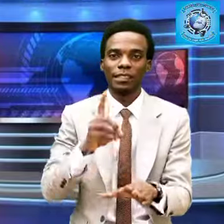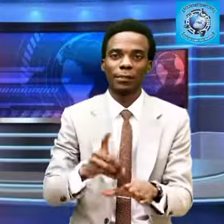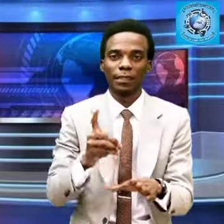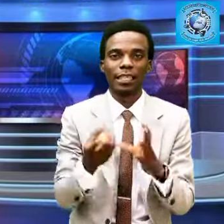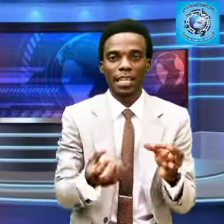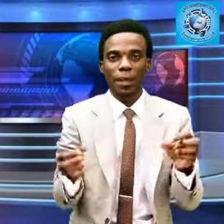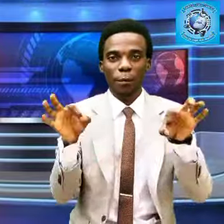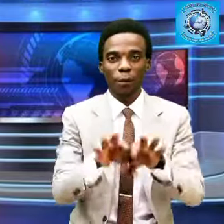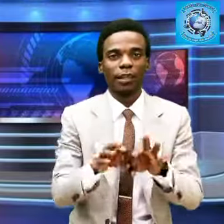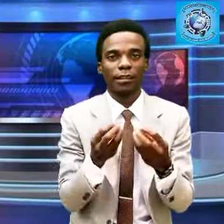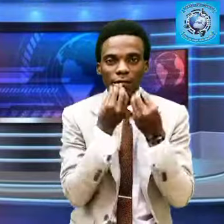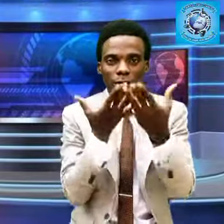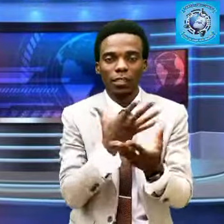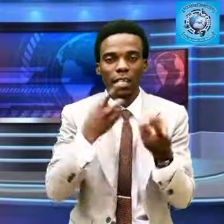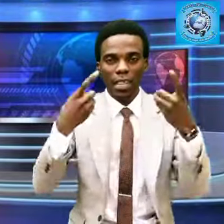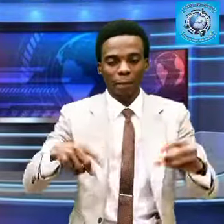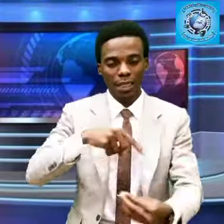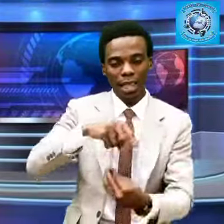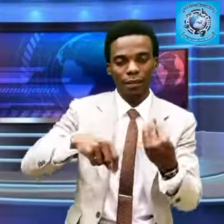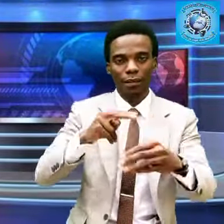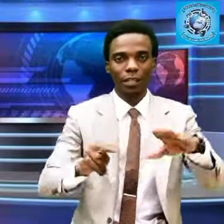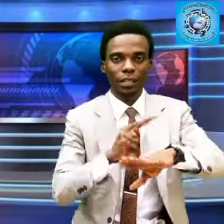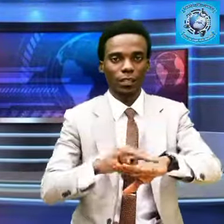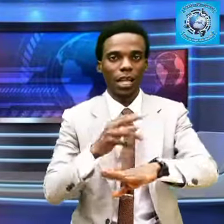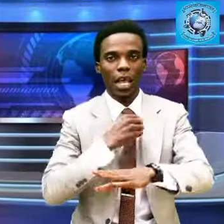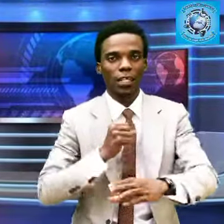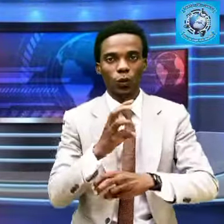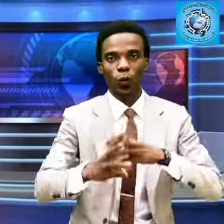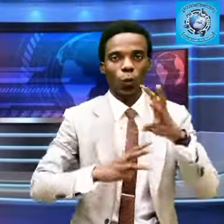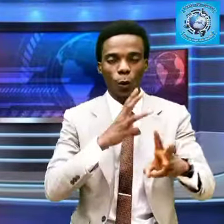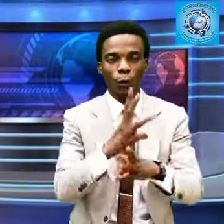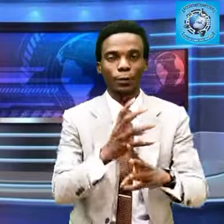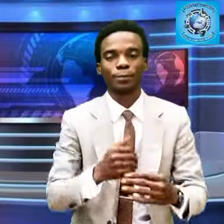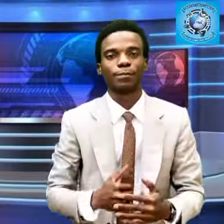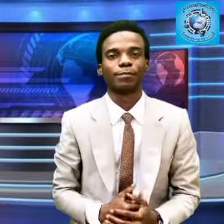necessary information and happenings around the nation and across the world at large.